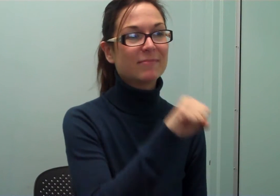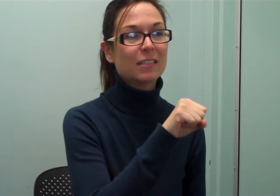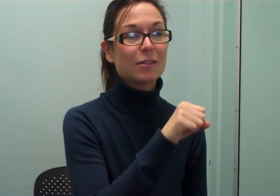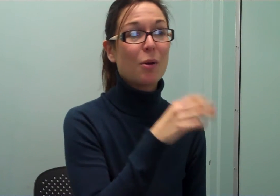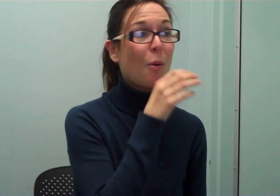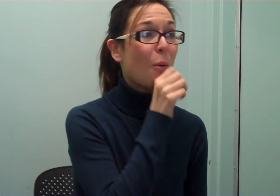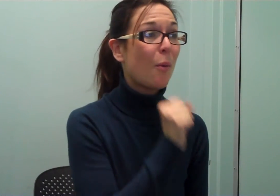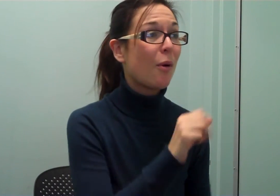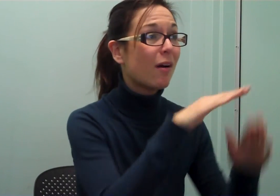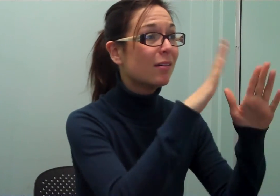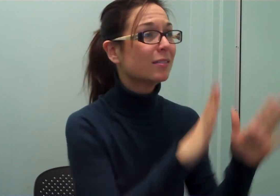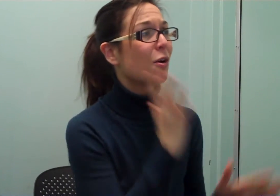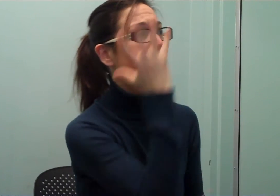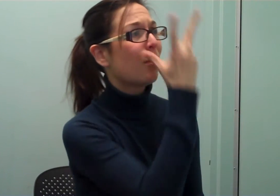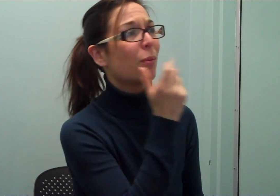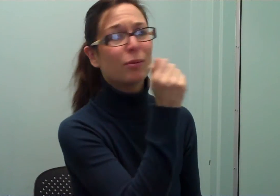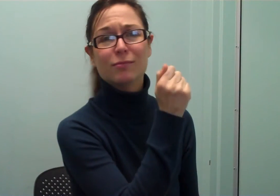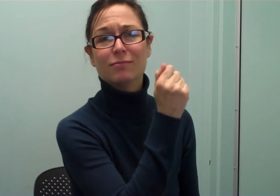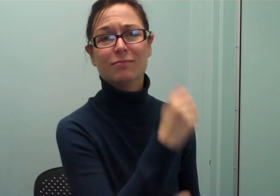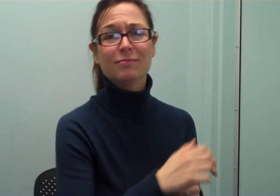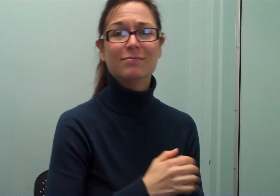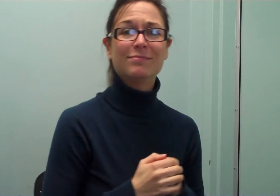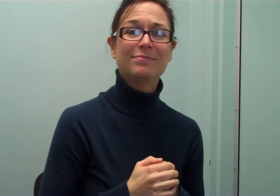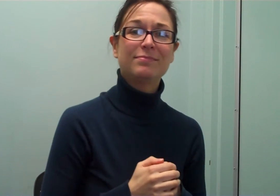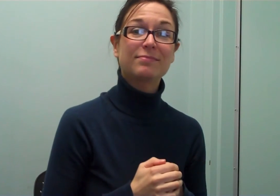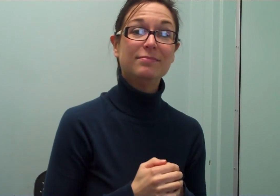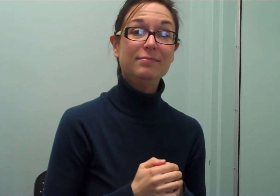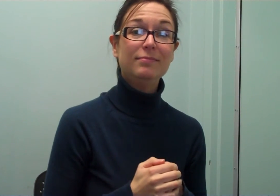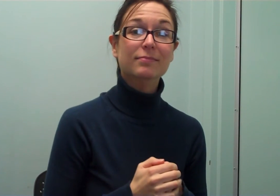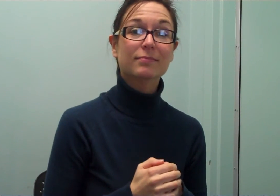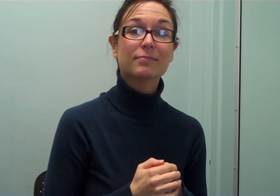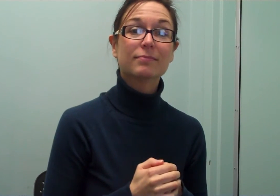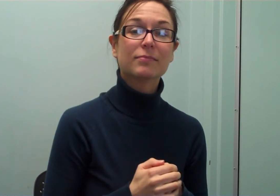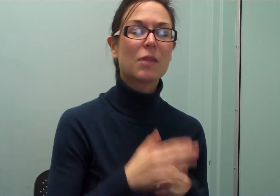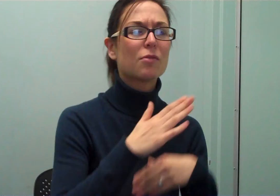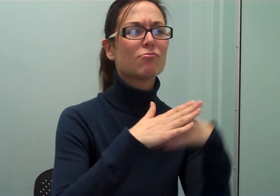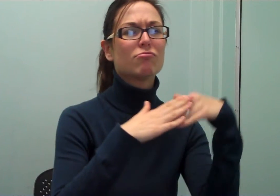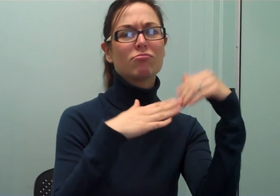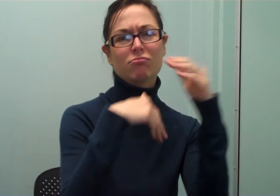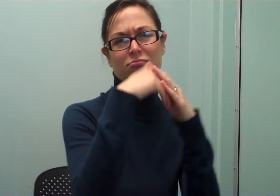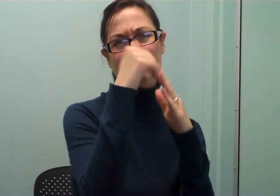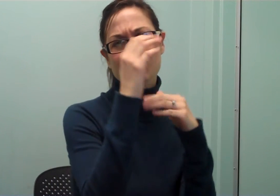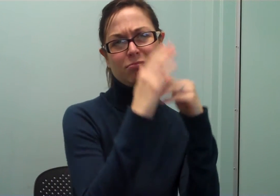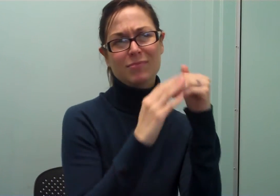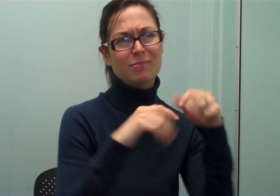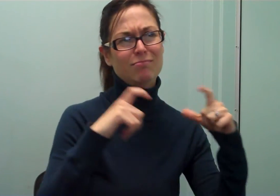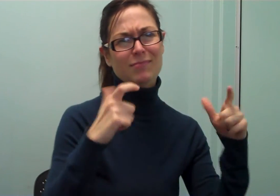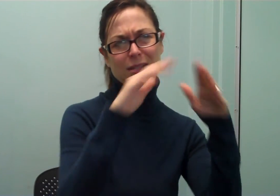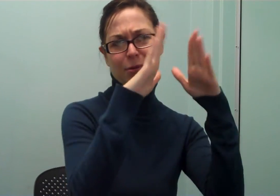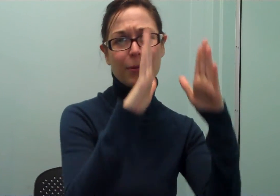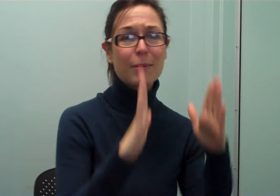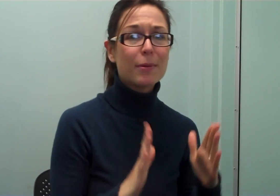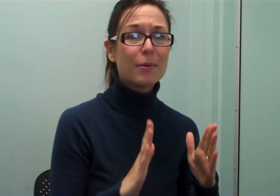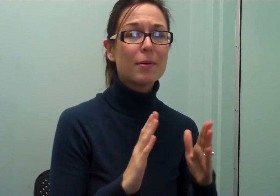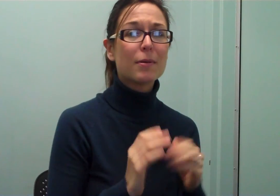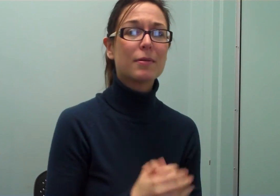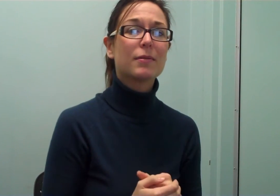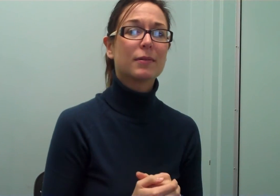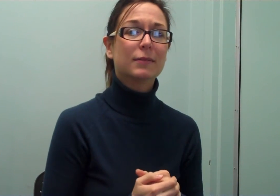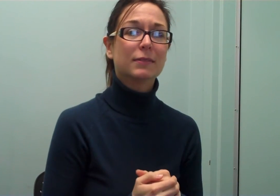beautiful job with it. And I'm comfortable with the fact that it's that big, and I'm also comfortable with the price that you're